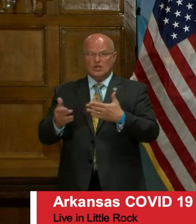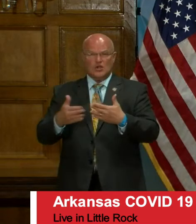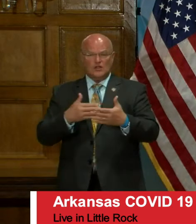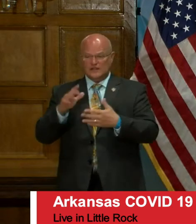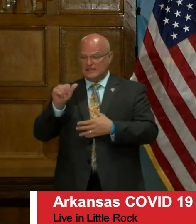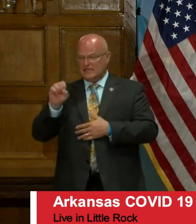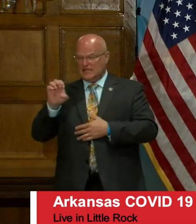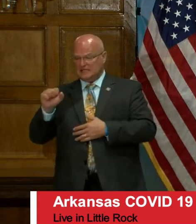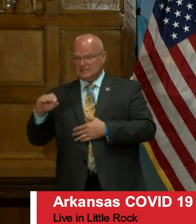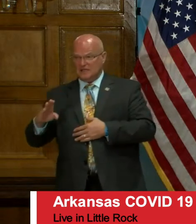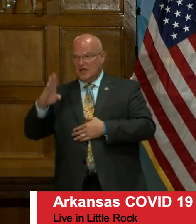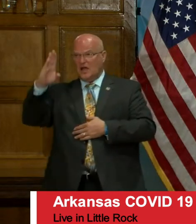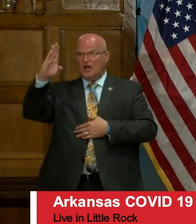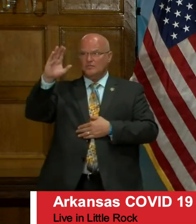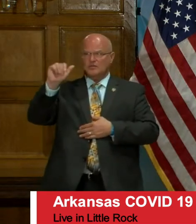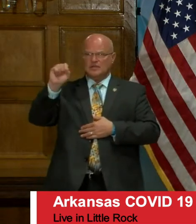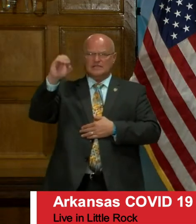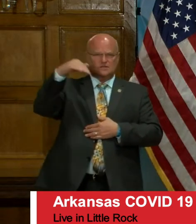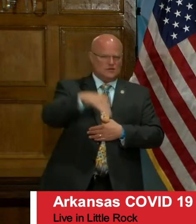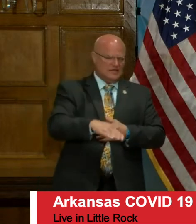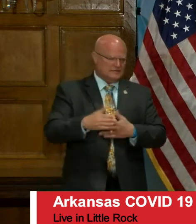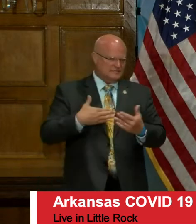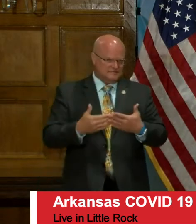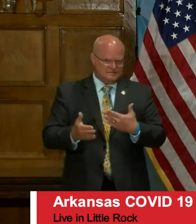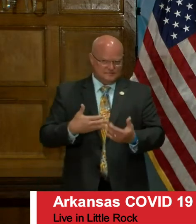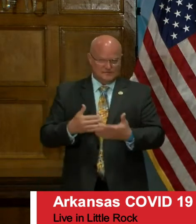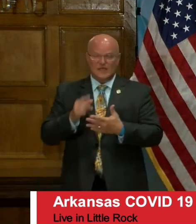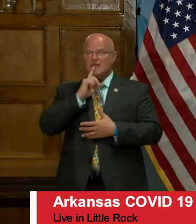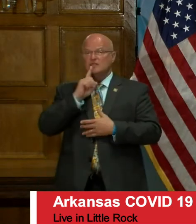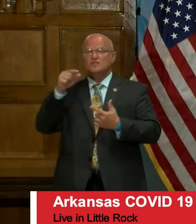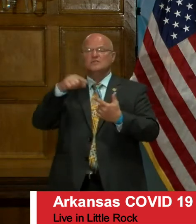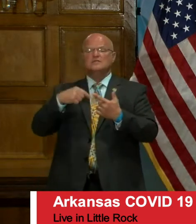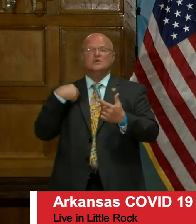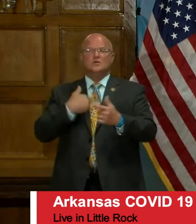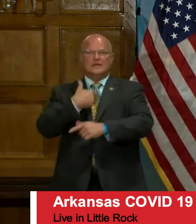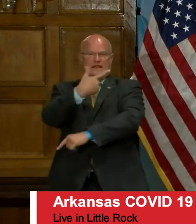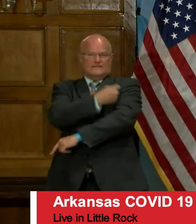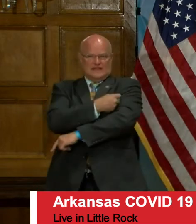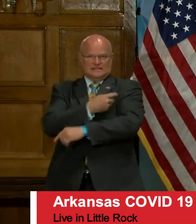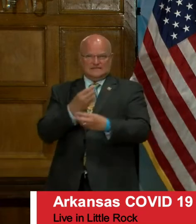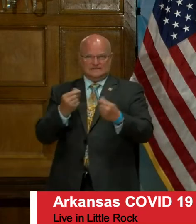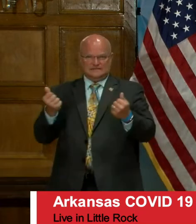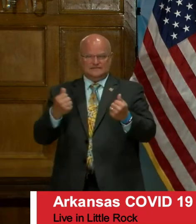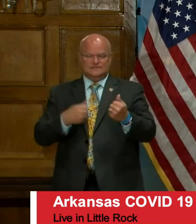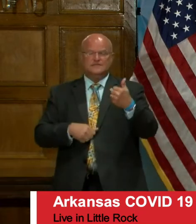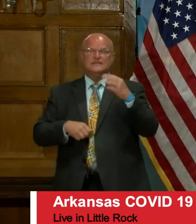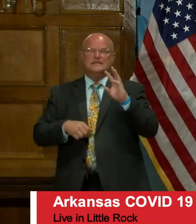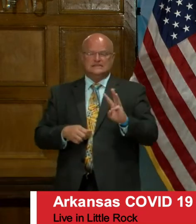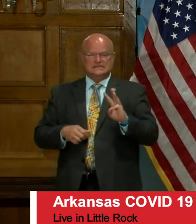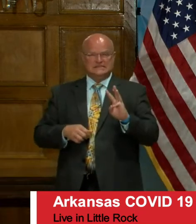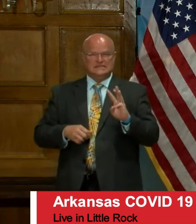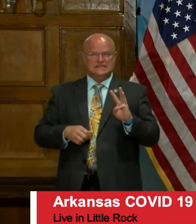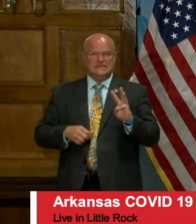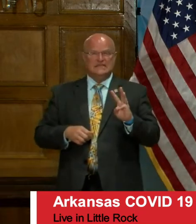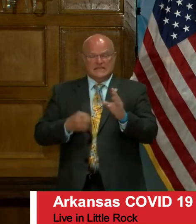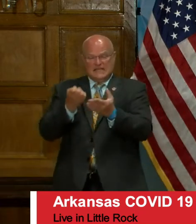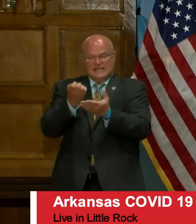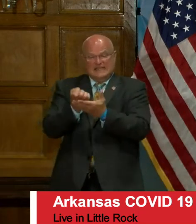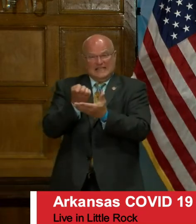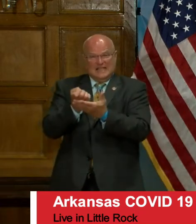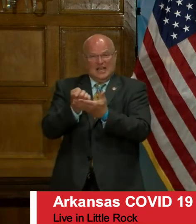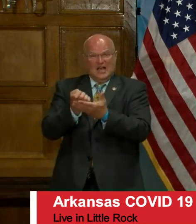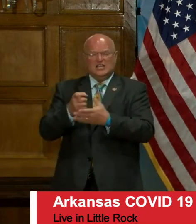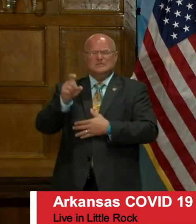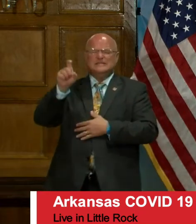whether the cases go up or the cases go down, and that is true until we get a vaccine. And then finally, the